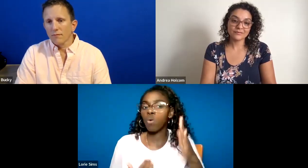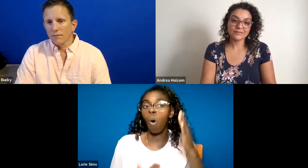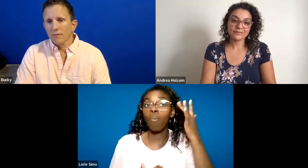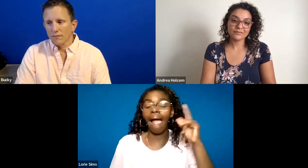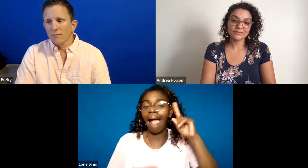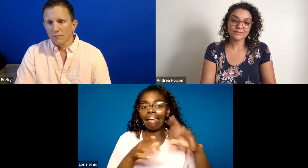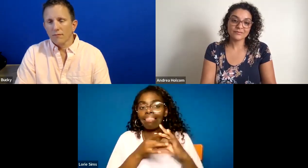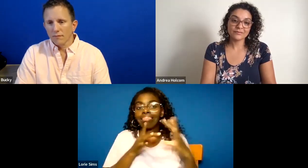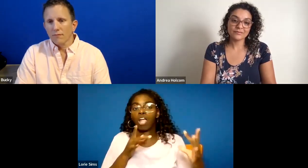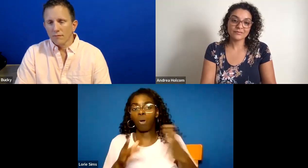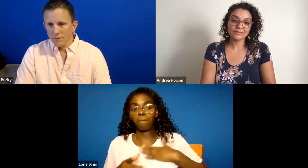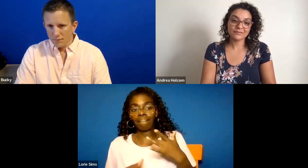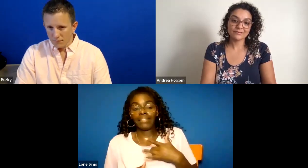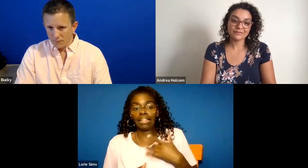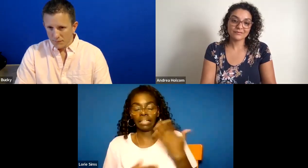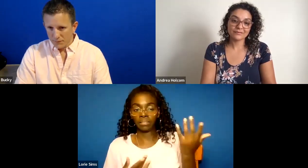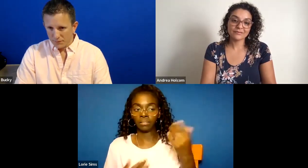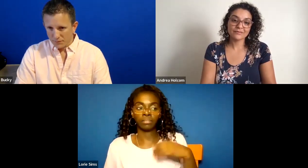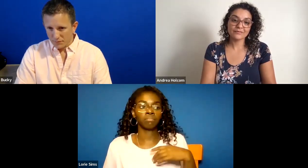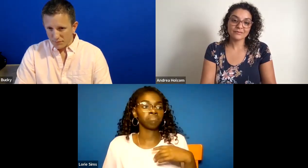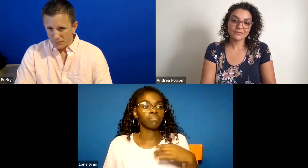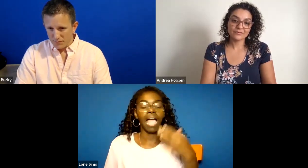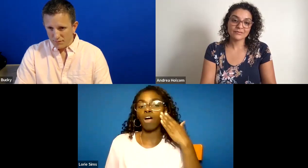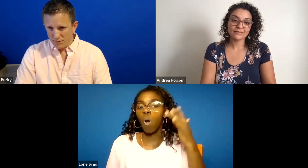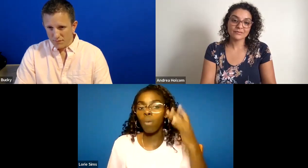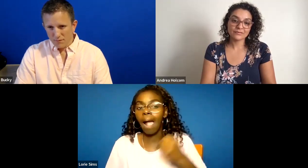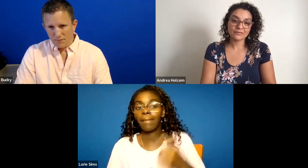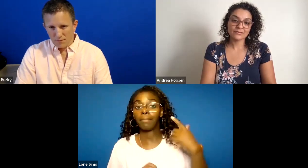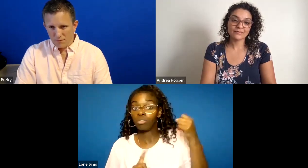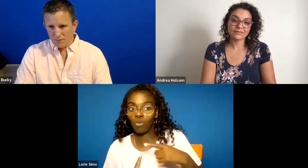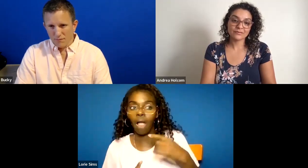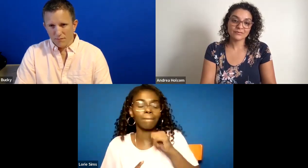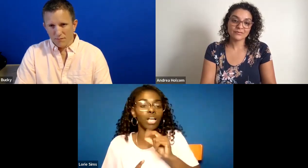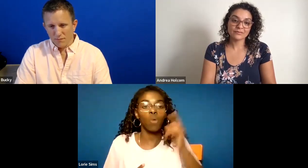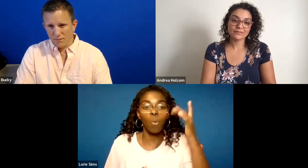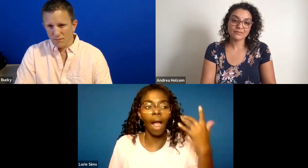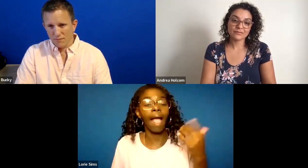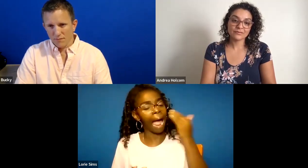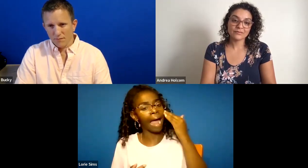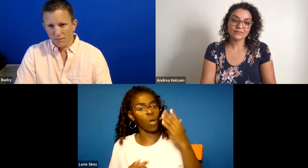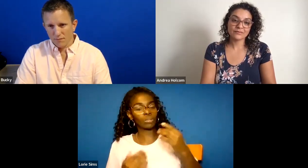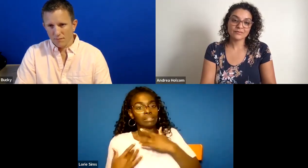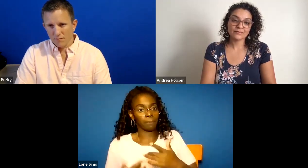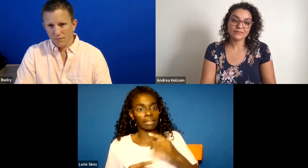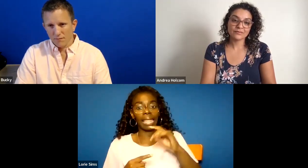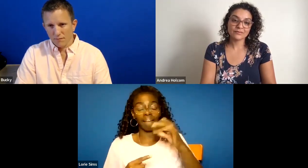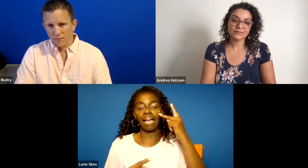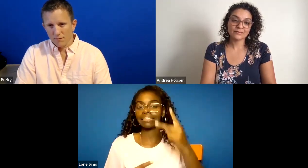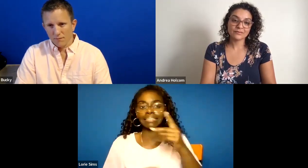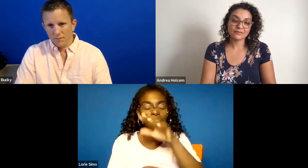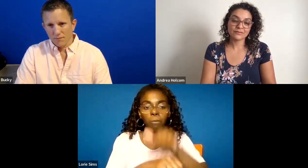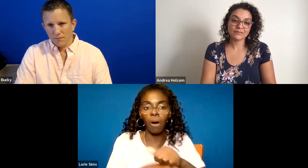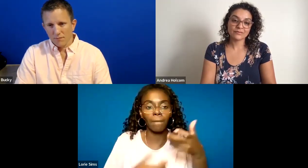okay about receiving this assignment request. But for some reason, not having the prior knowledge of, this was a